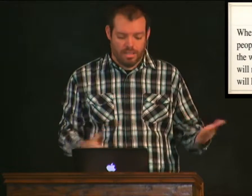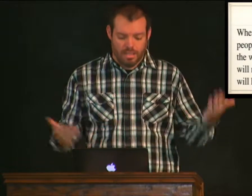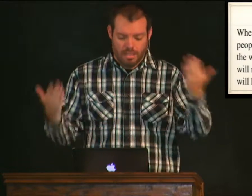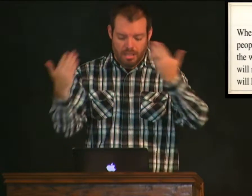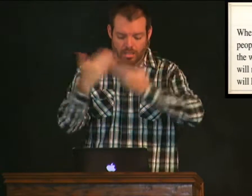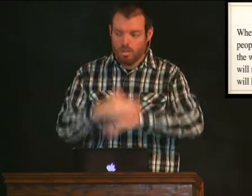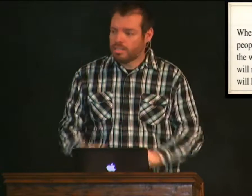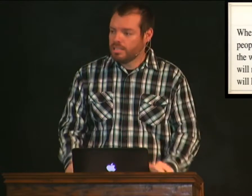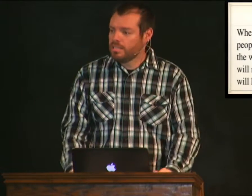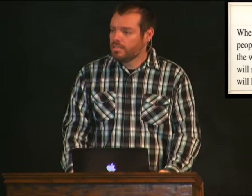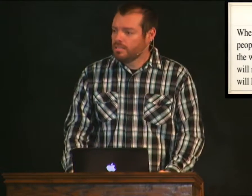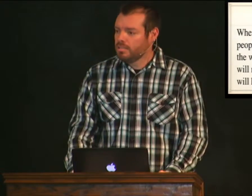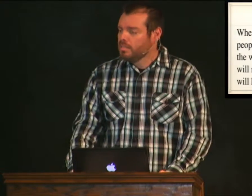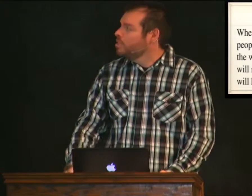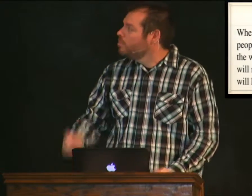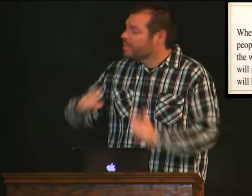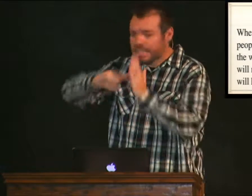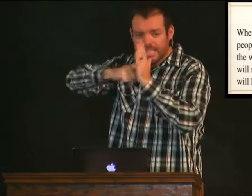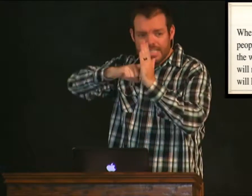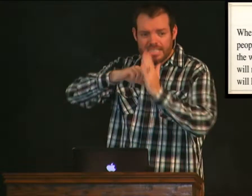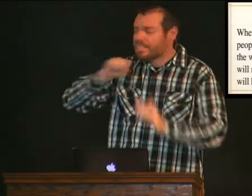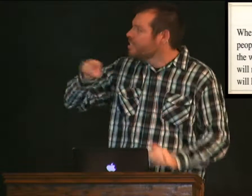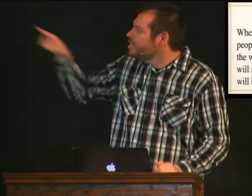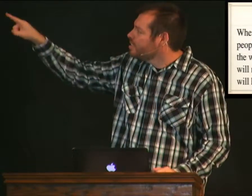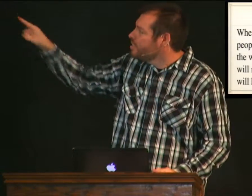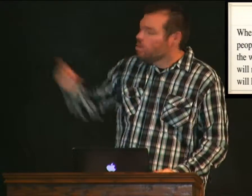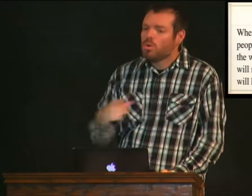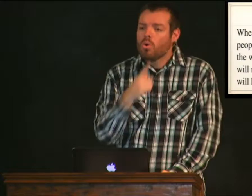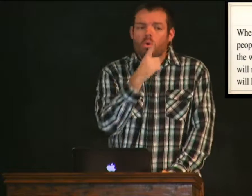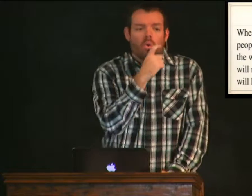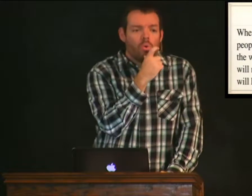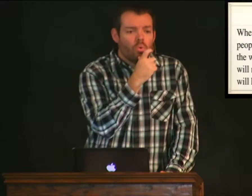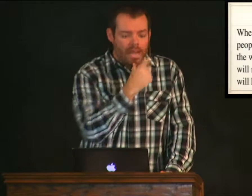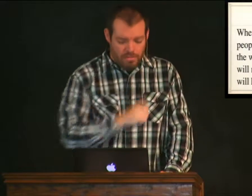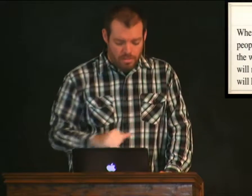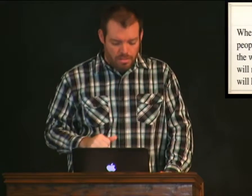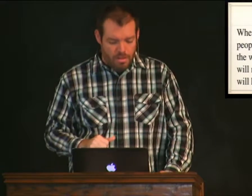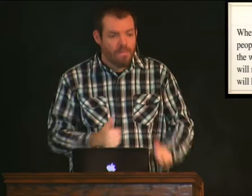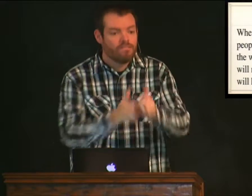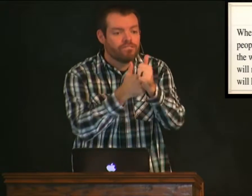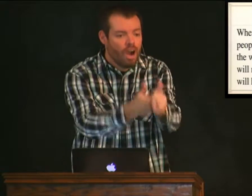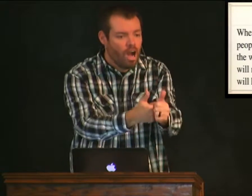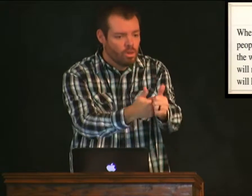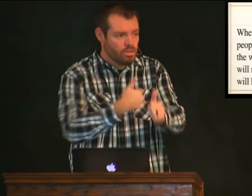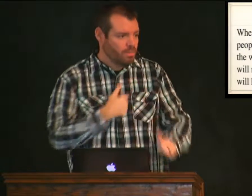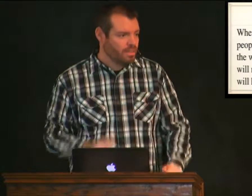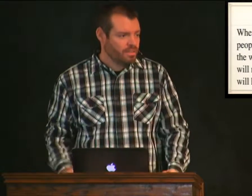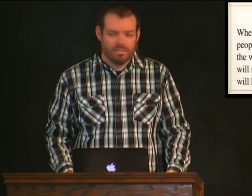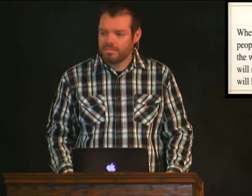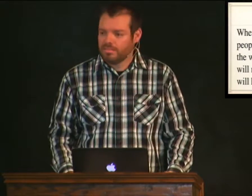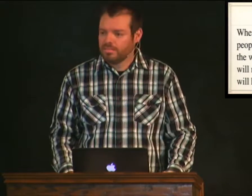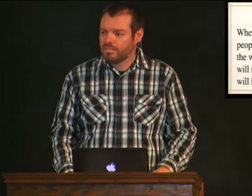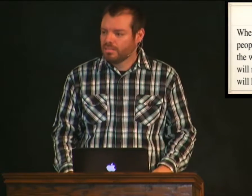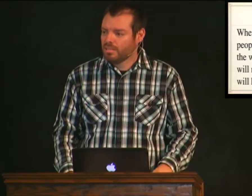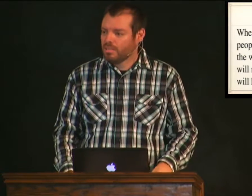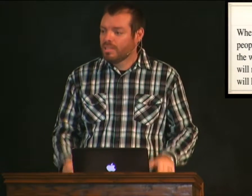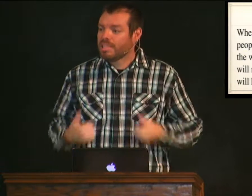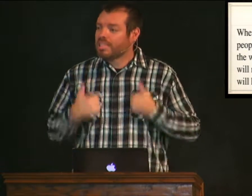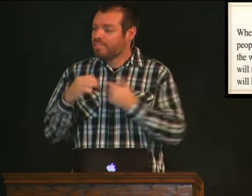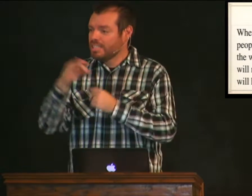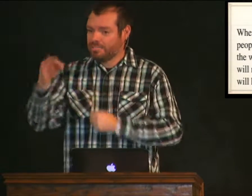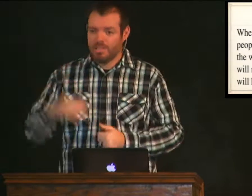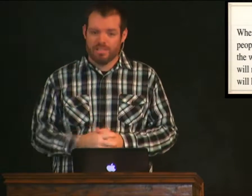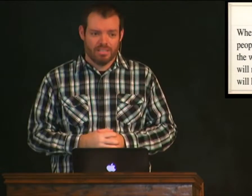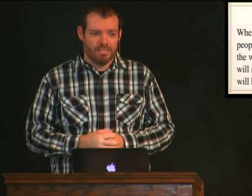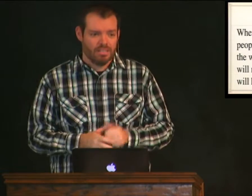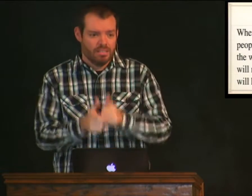walk in darkness. But the key is this, whoever follows me, we can